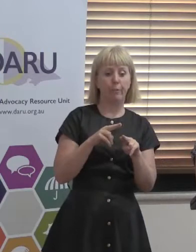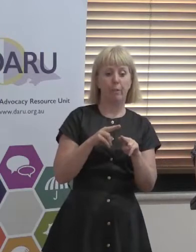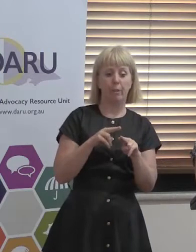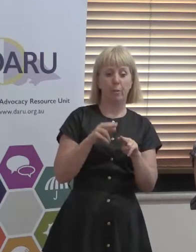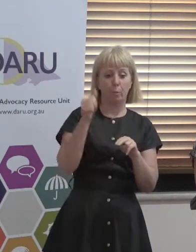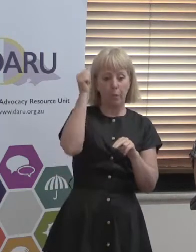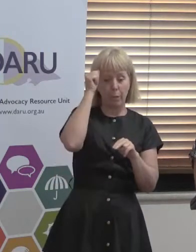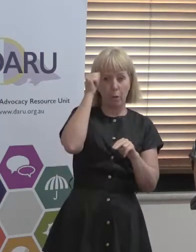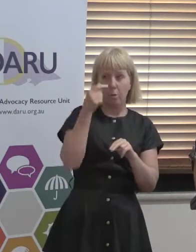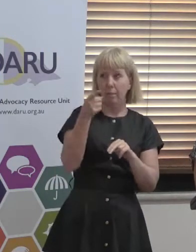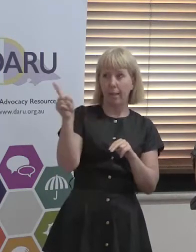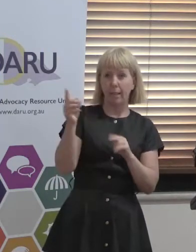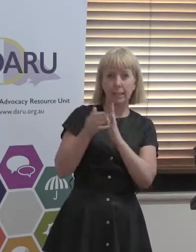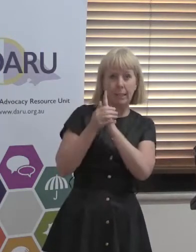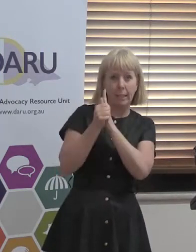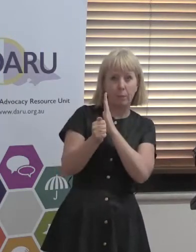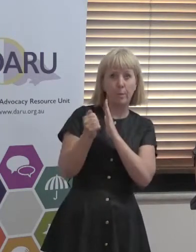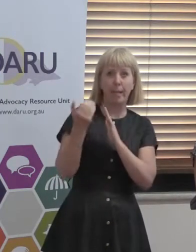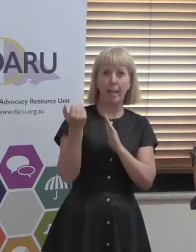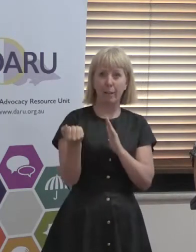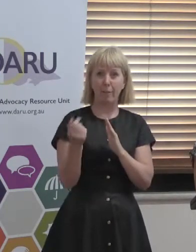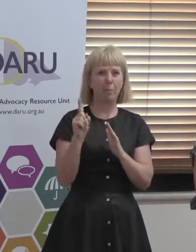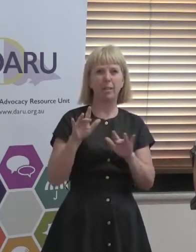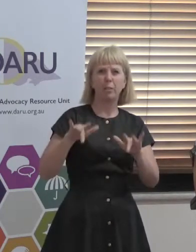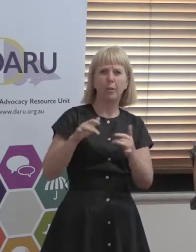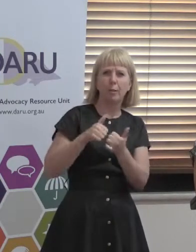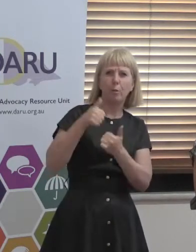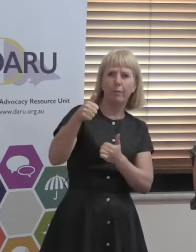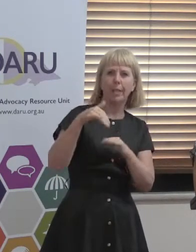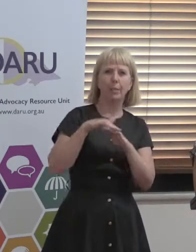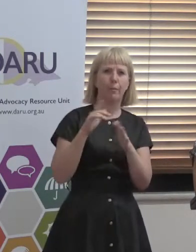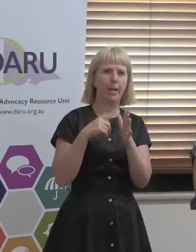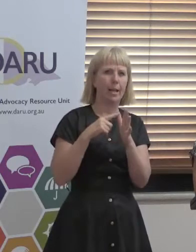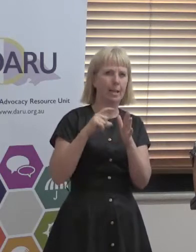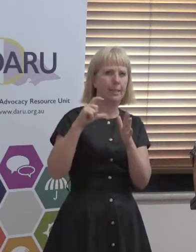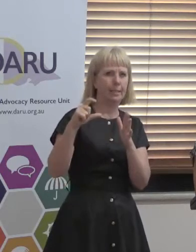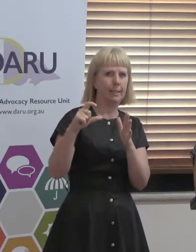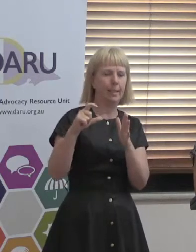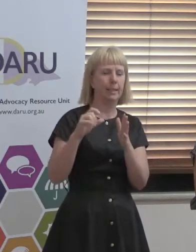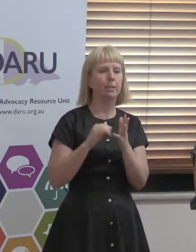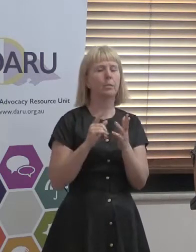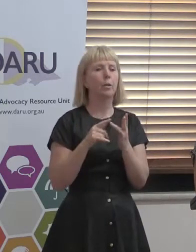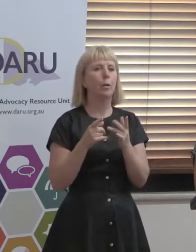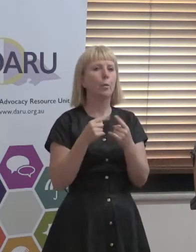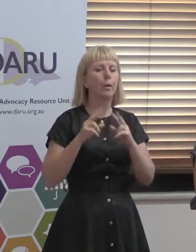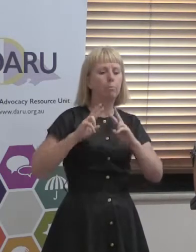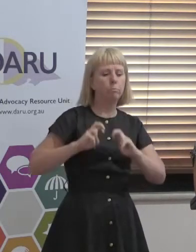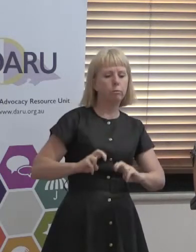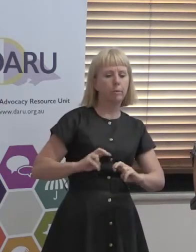expertise, there's no specific qualification or accreditation that